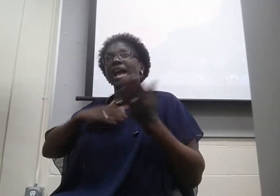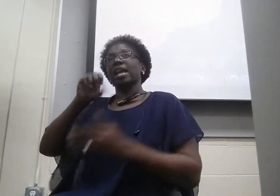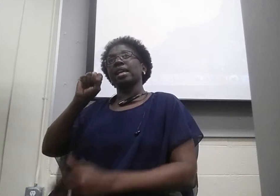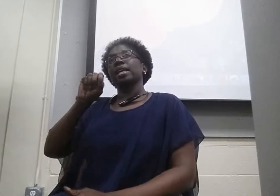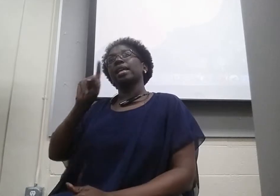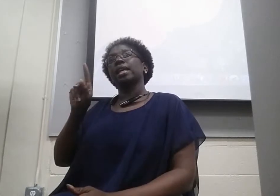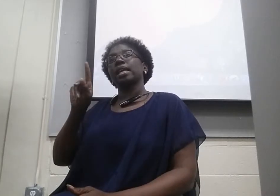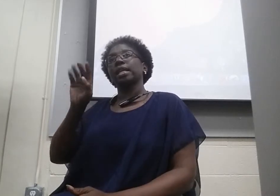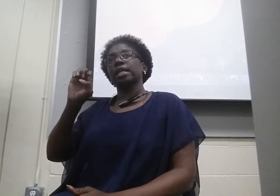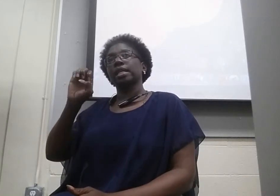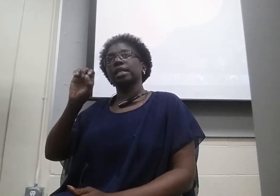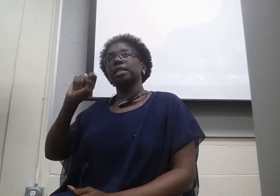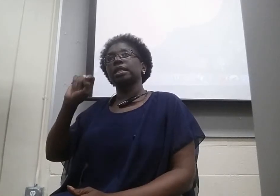to you,